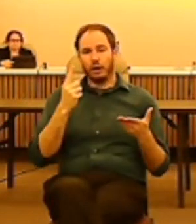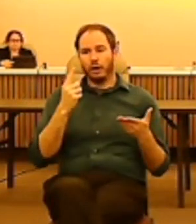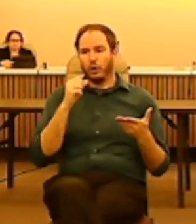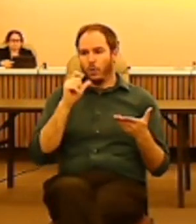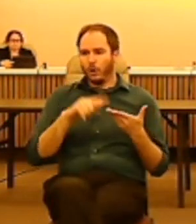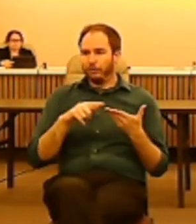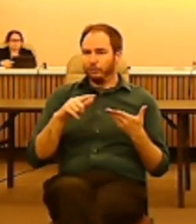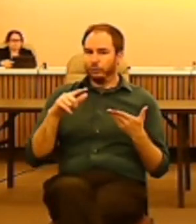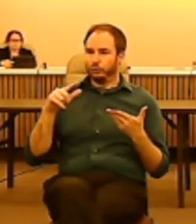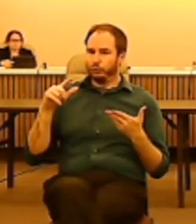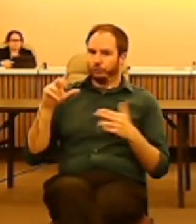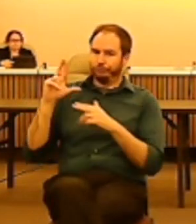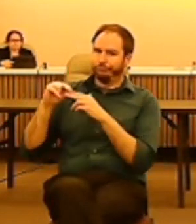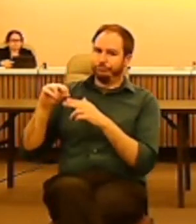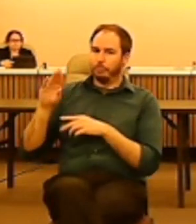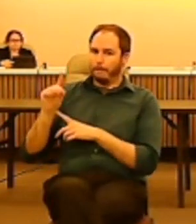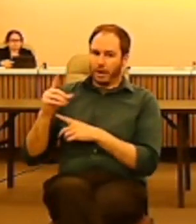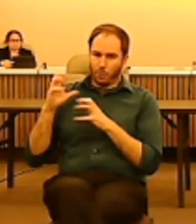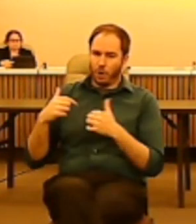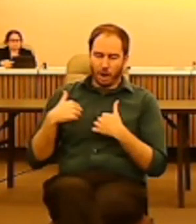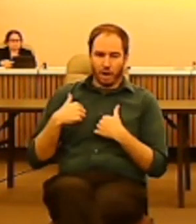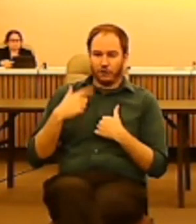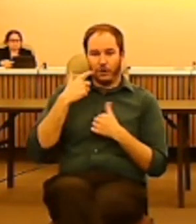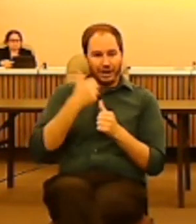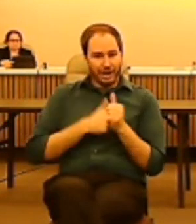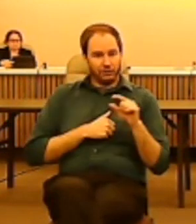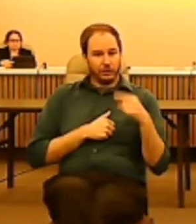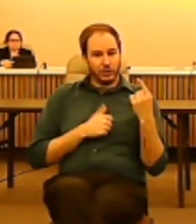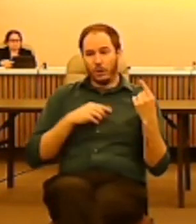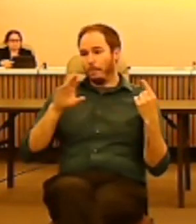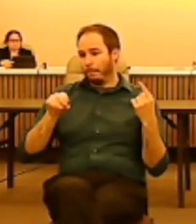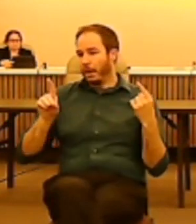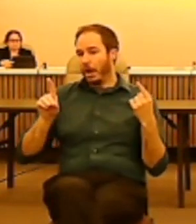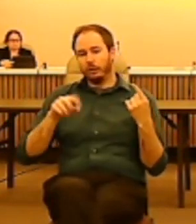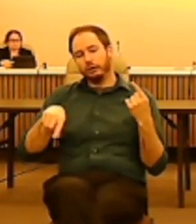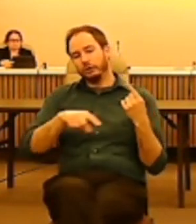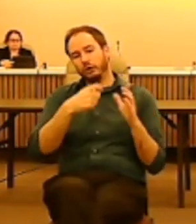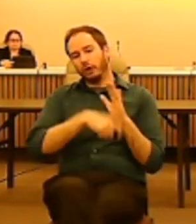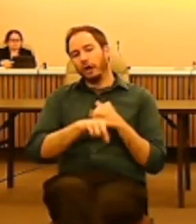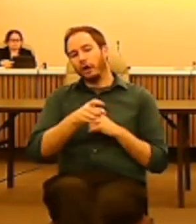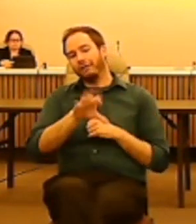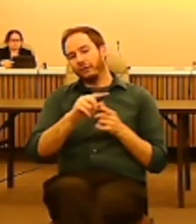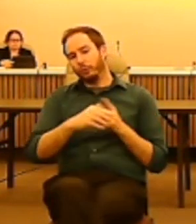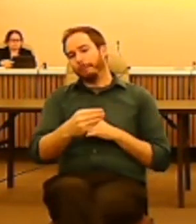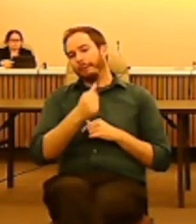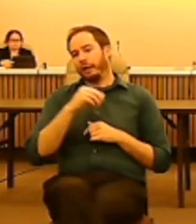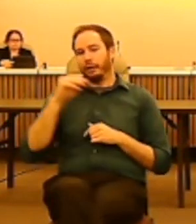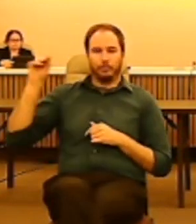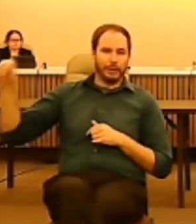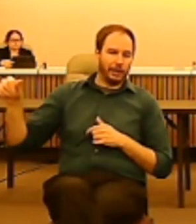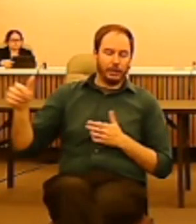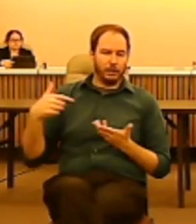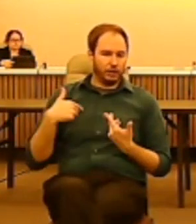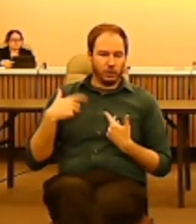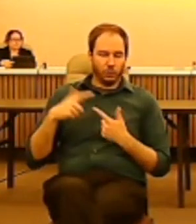out a bond if I can, because, you know, for every dollar I bond, it costs taxpayers about $1.50 to pay back. So